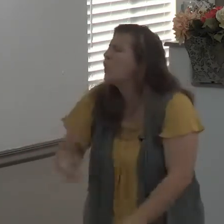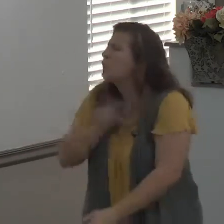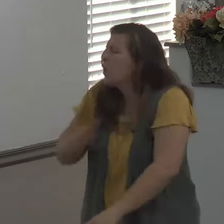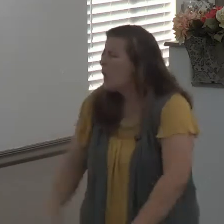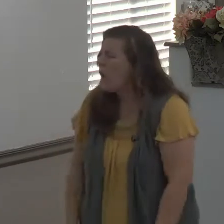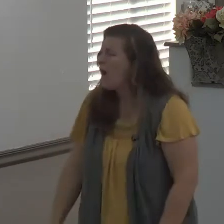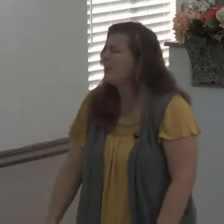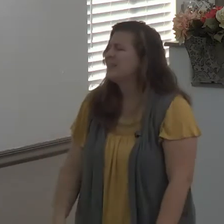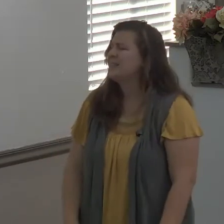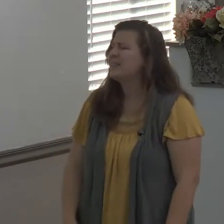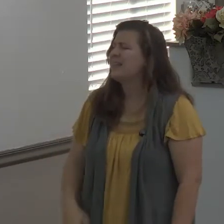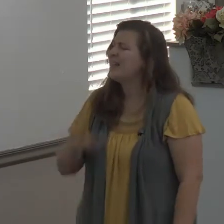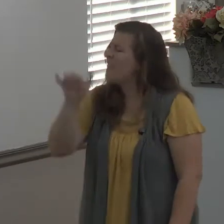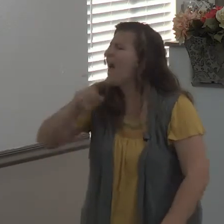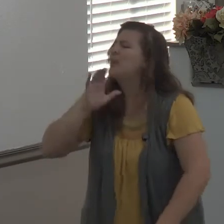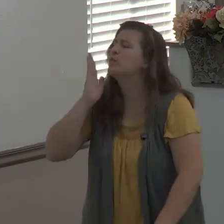him,